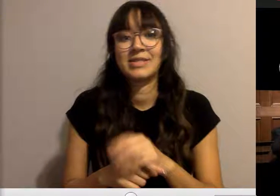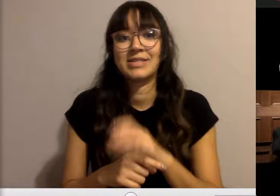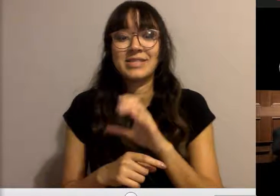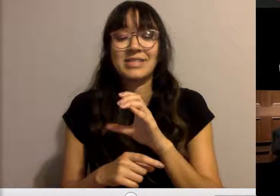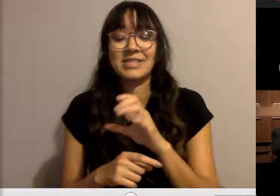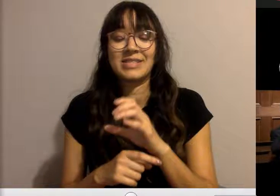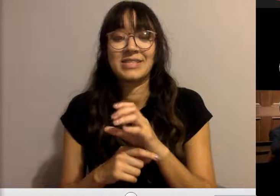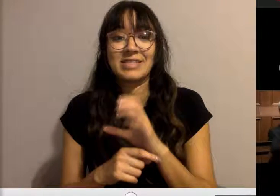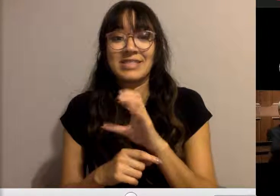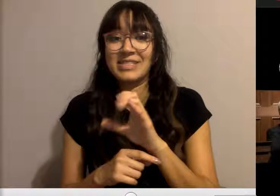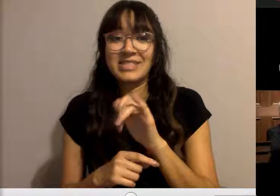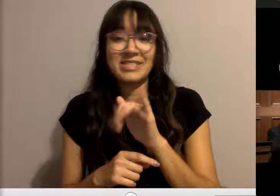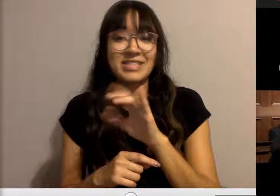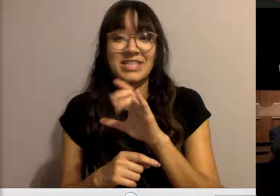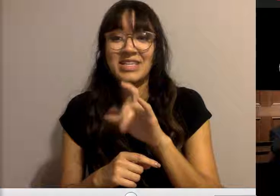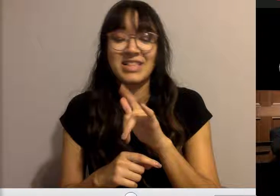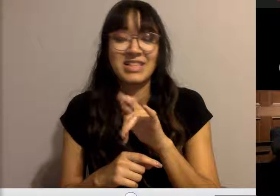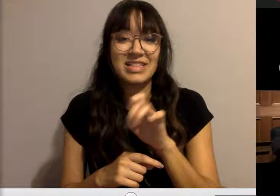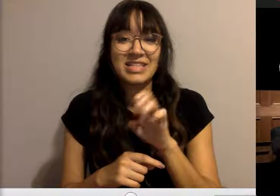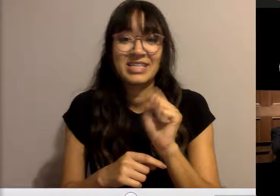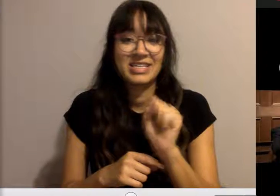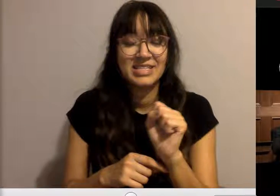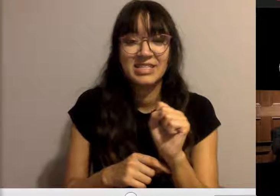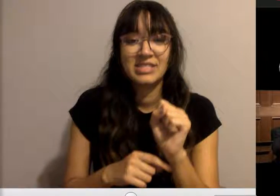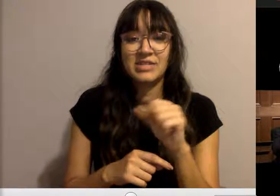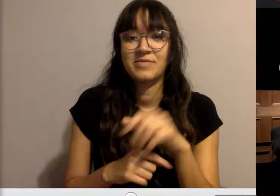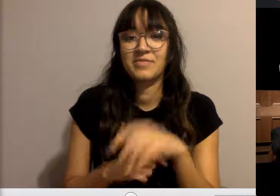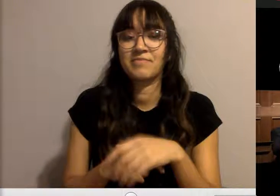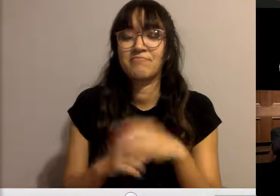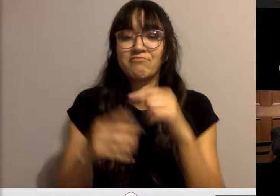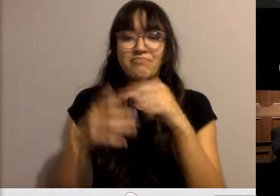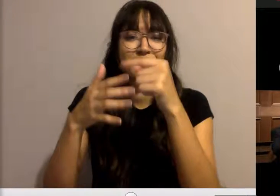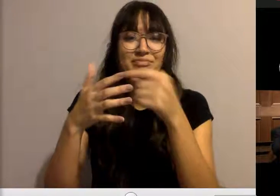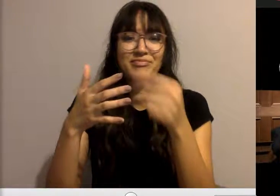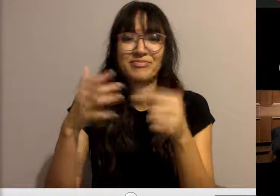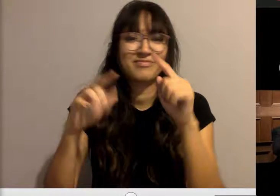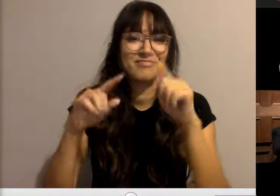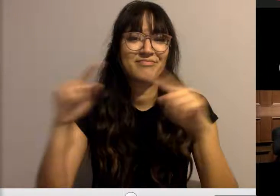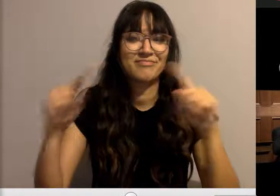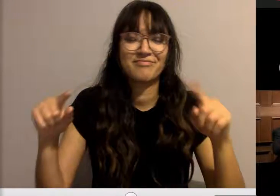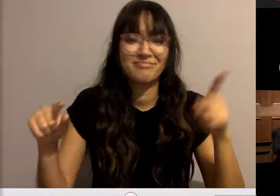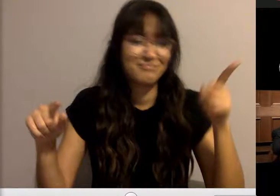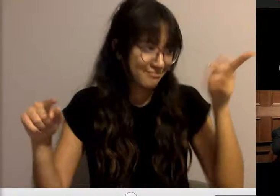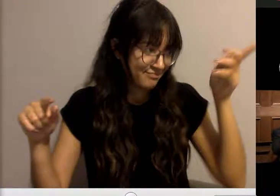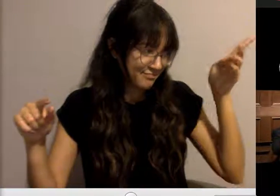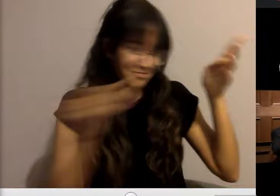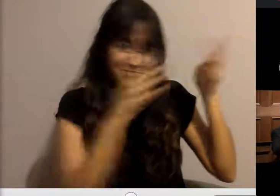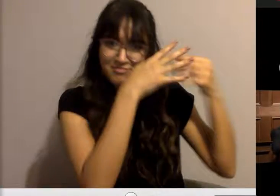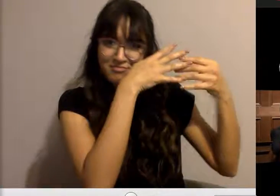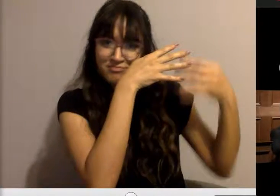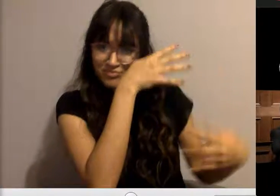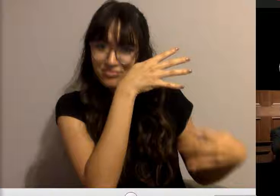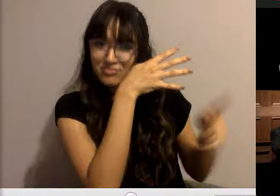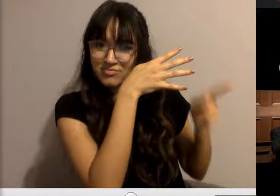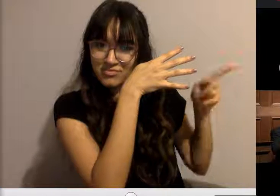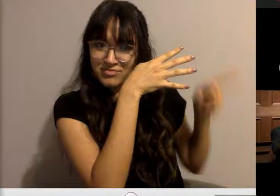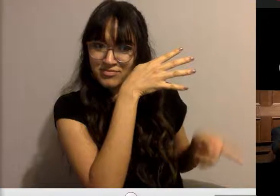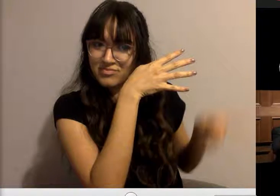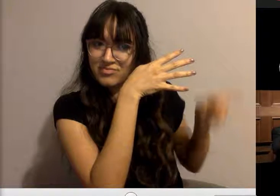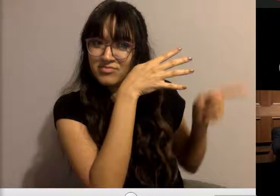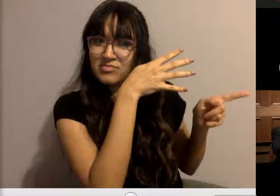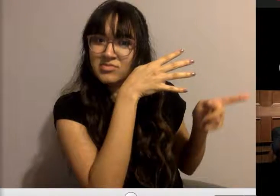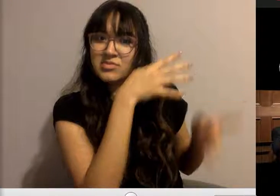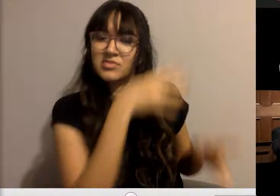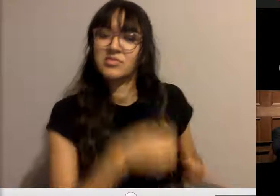Maybe the Cycles or the Troad. Denyen, people like to say these are Homer's Danaans, namely the Mycenaeans. The